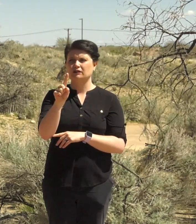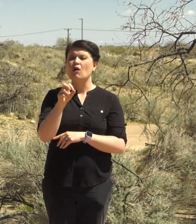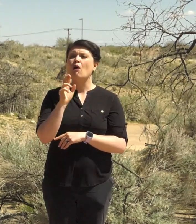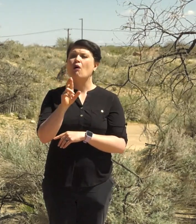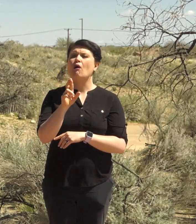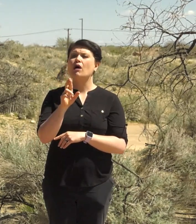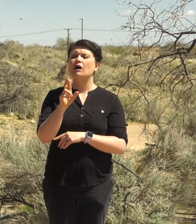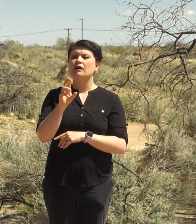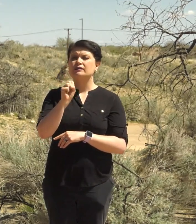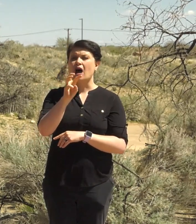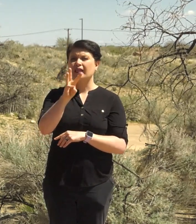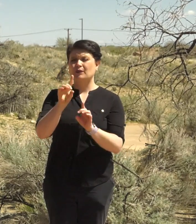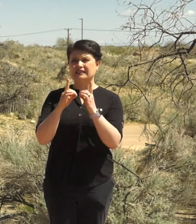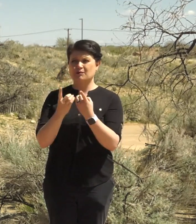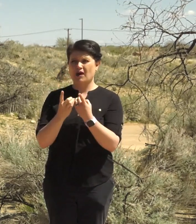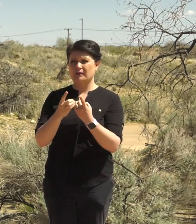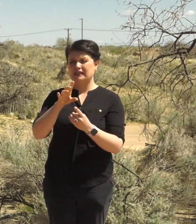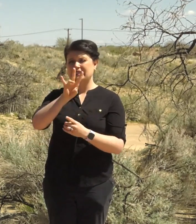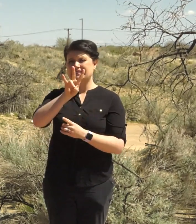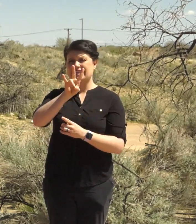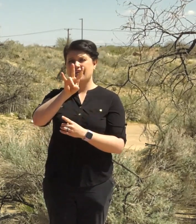call the Solid Waste Department at